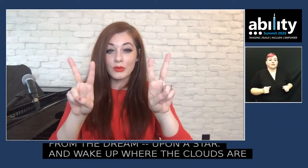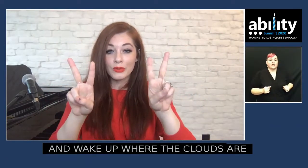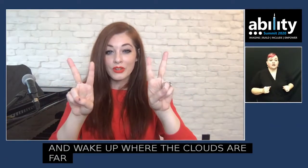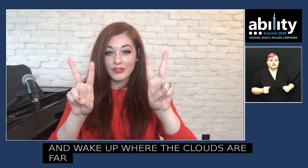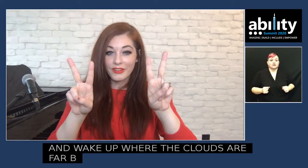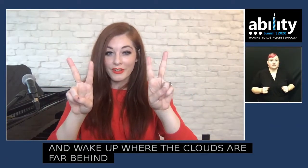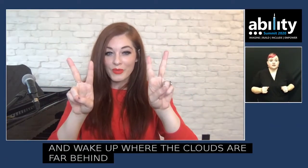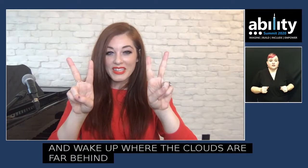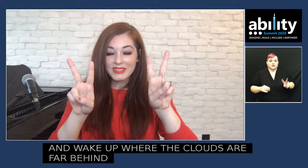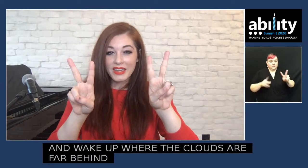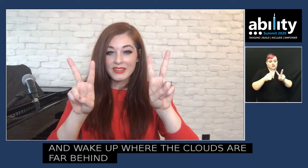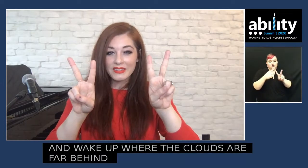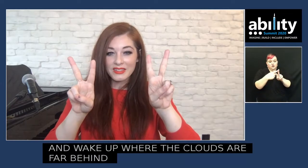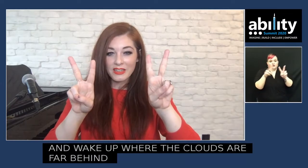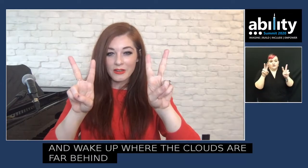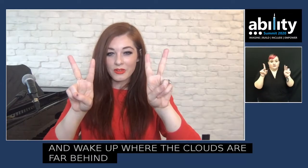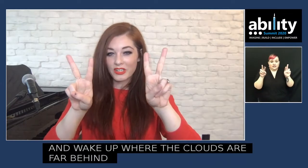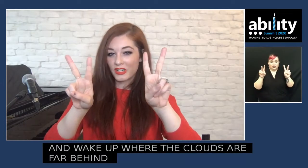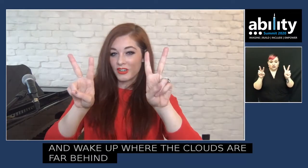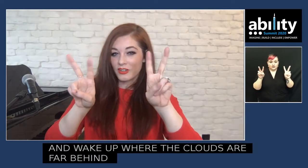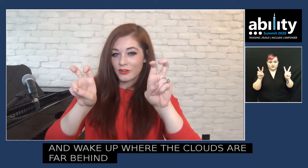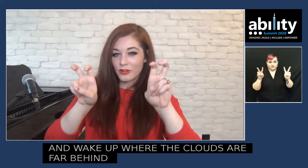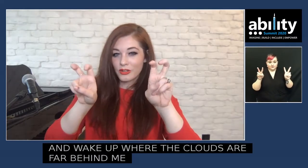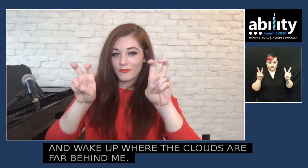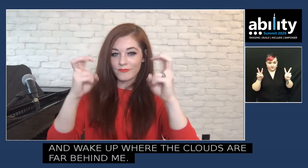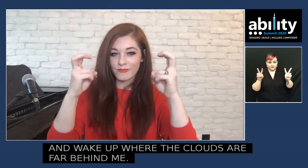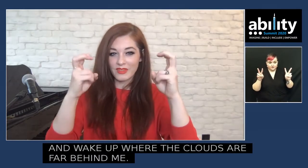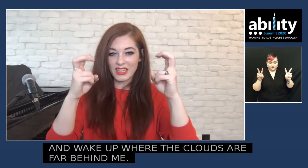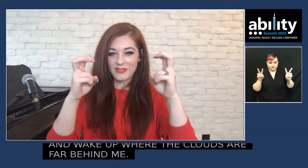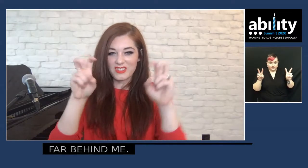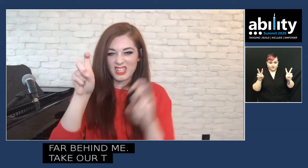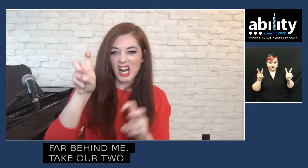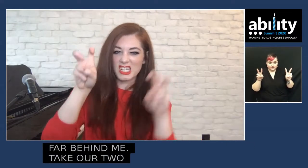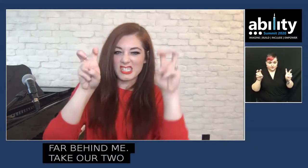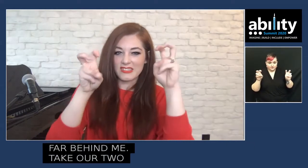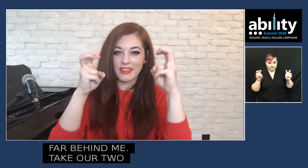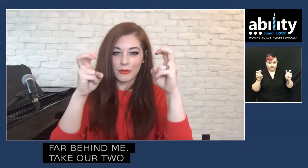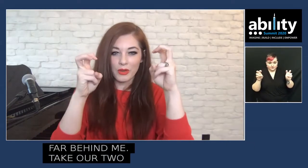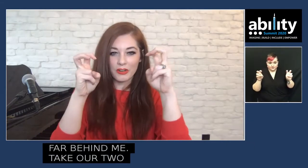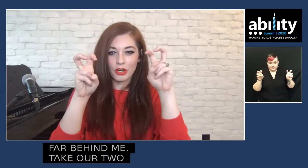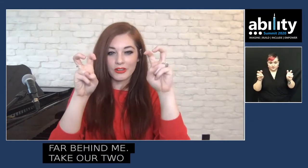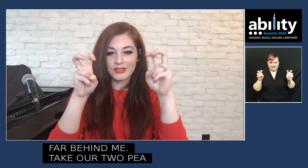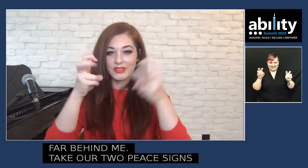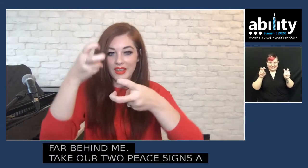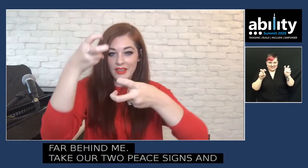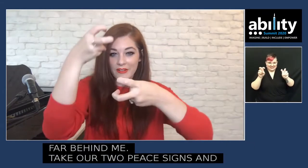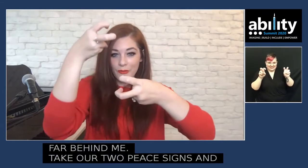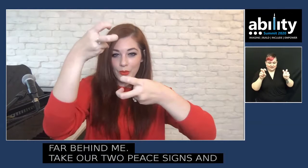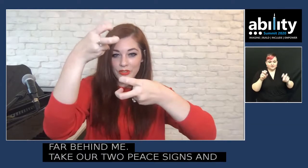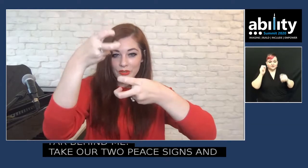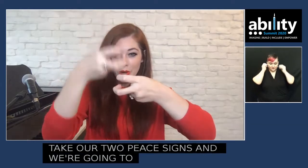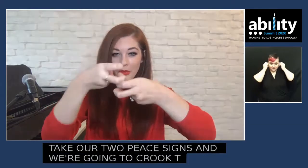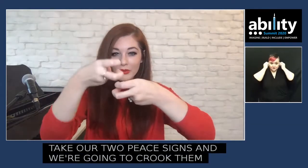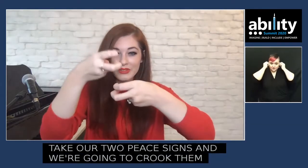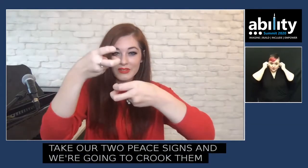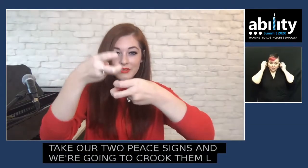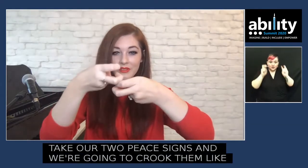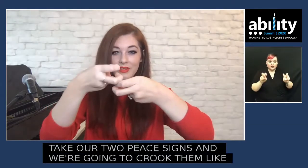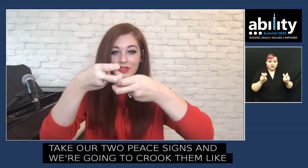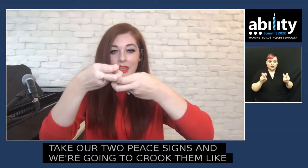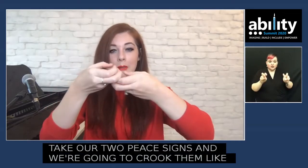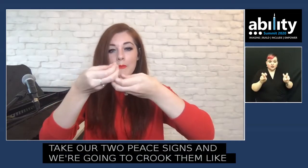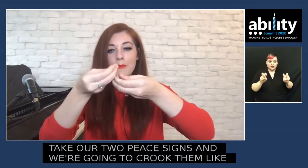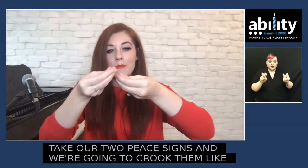Take our 2 peace signs, and we're gonna crook them like weird hooks, where